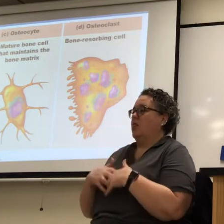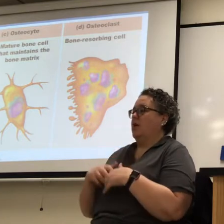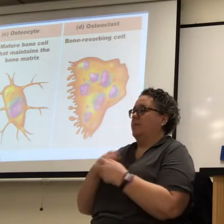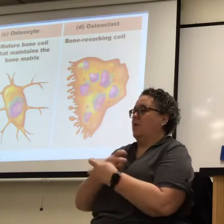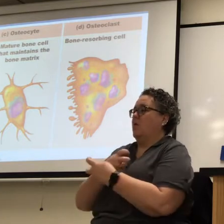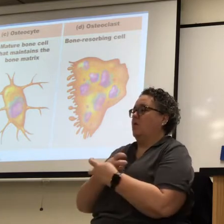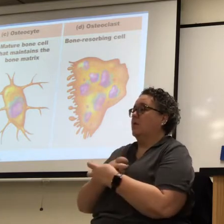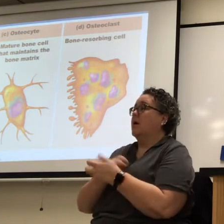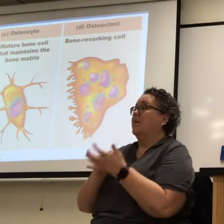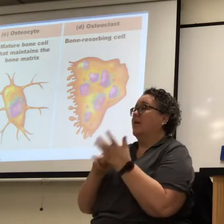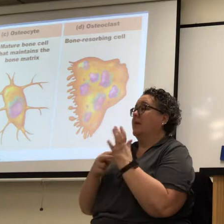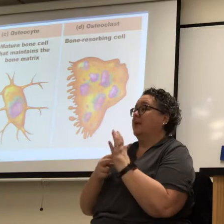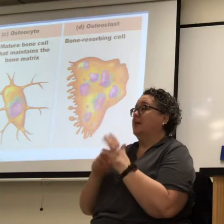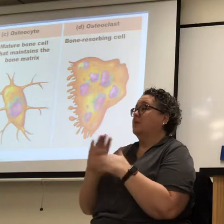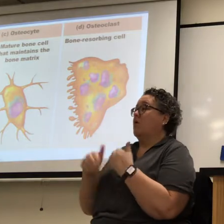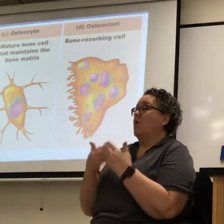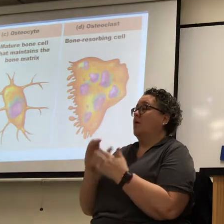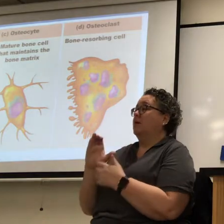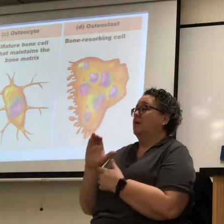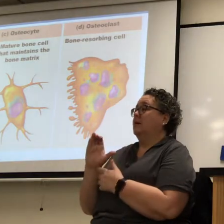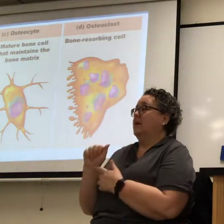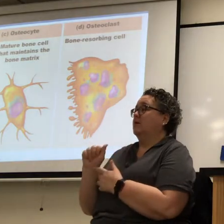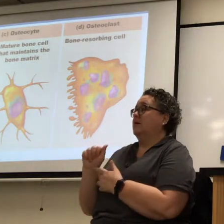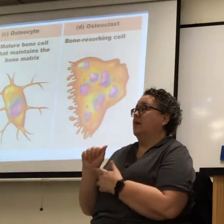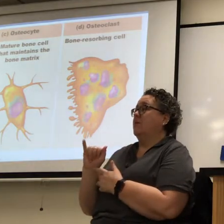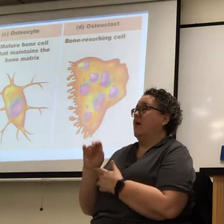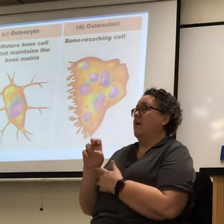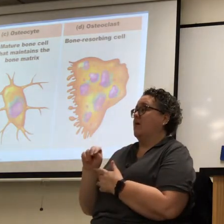liberate calcium ions.